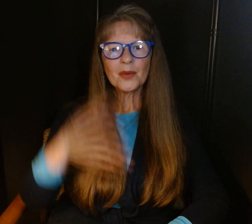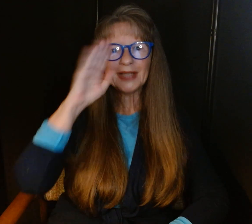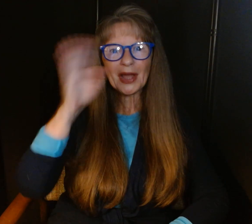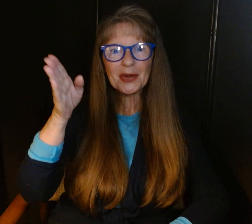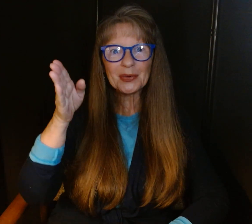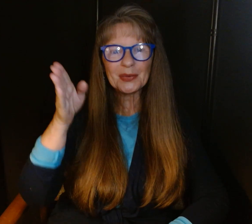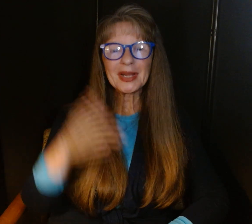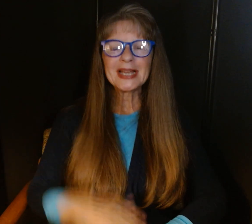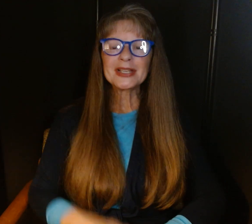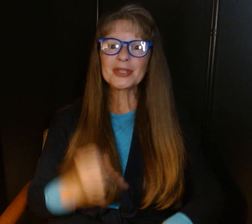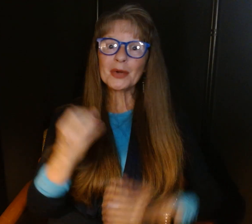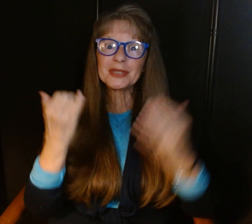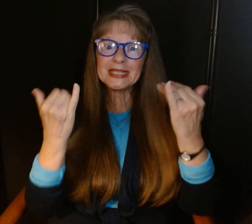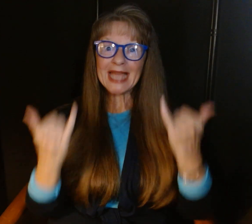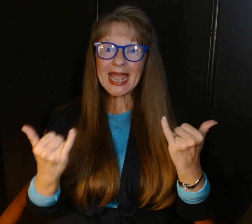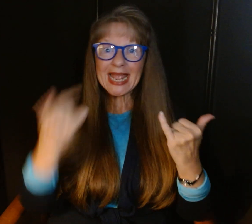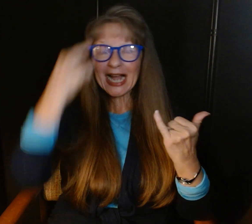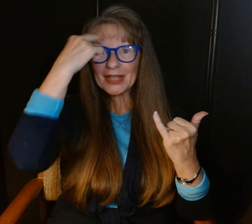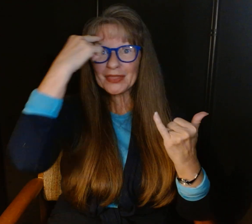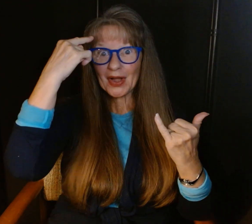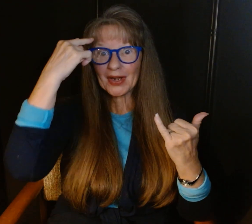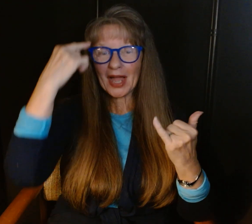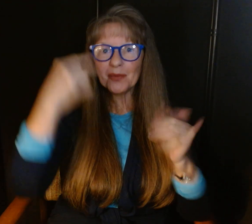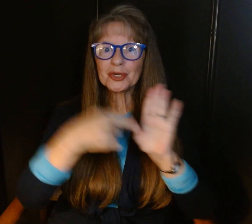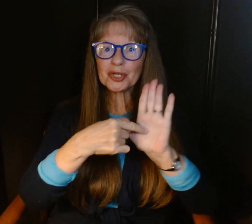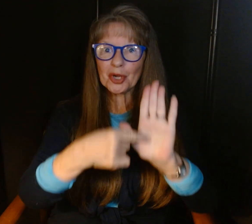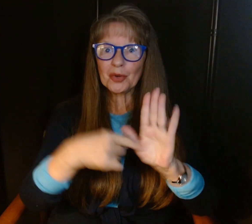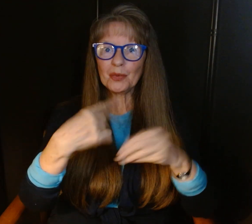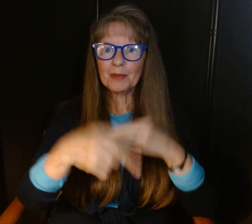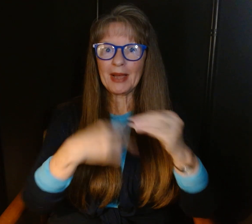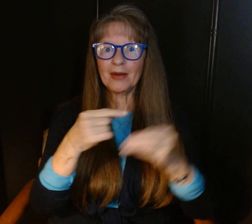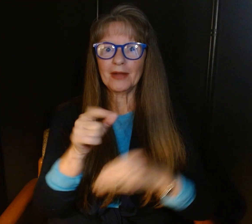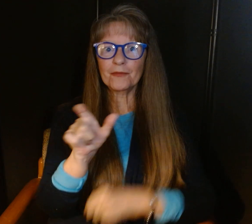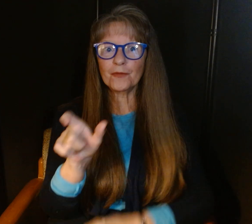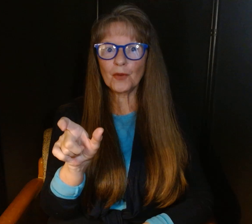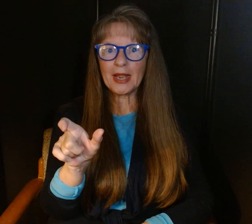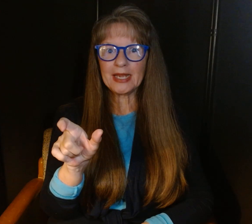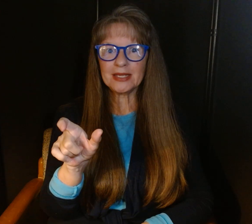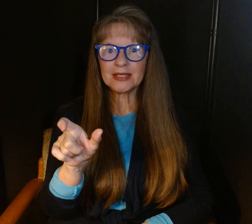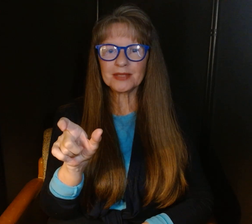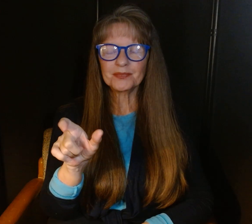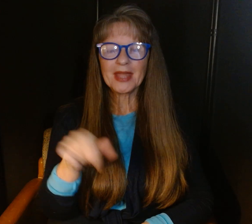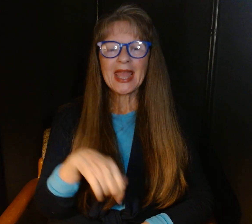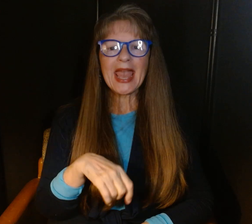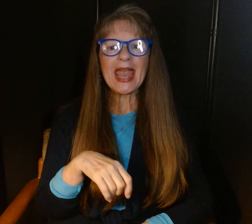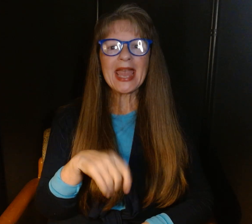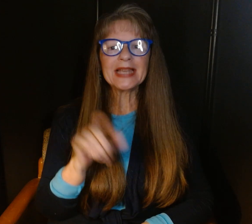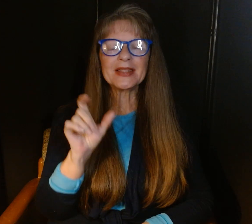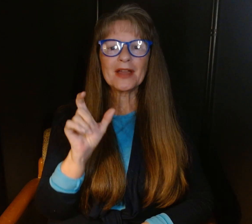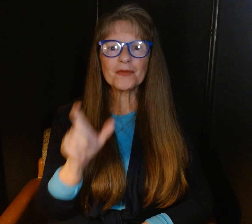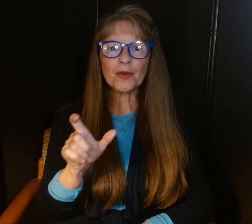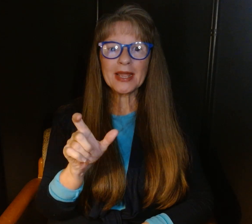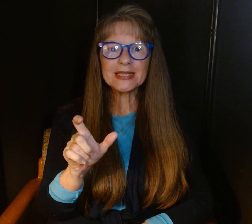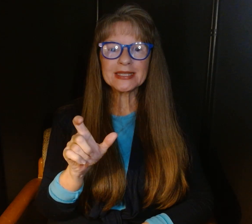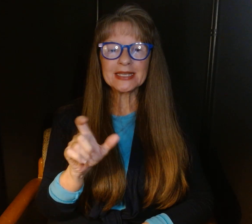Well, hello. So today I thought I would show you about a phrase, and that phrase